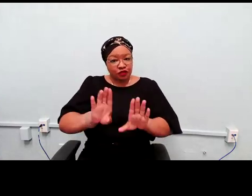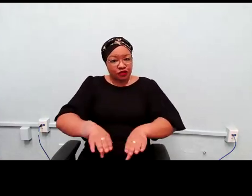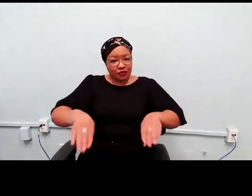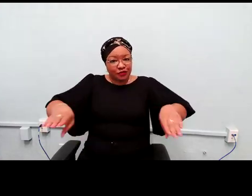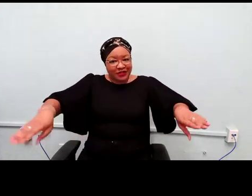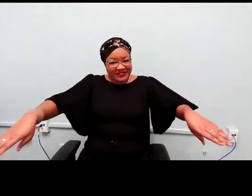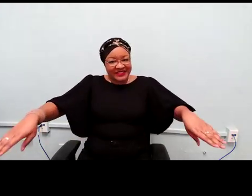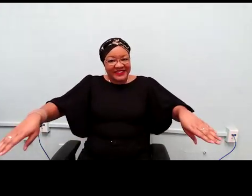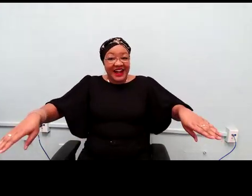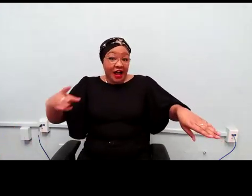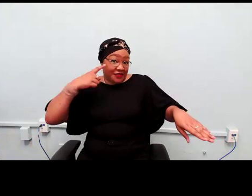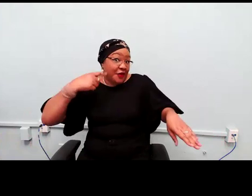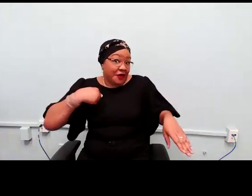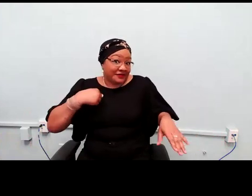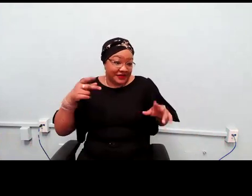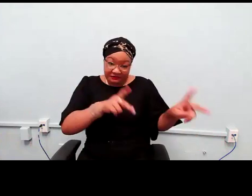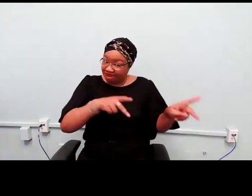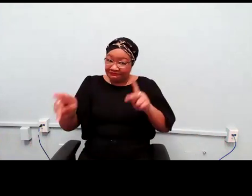that like kids and puppies